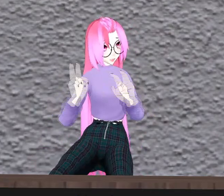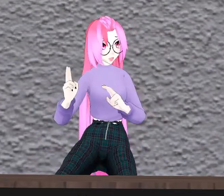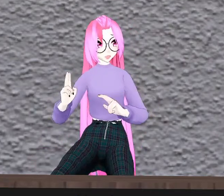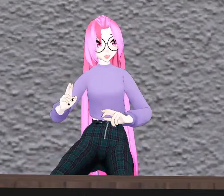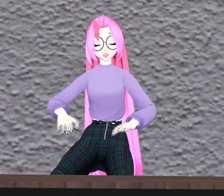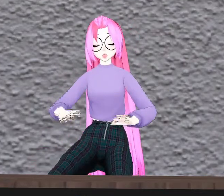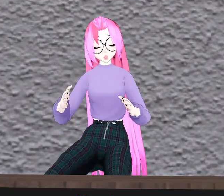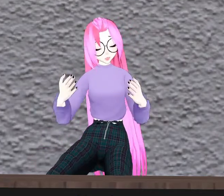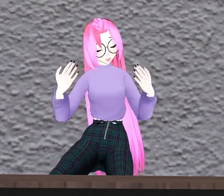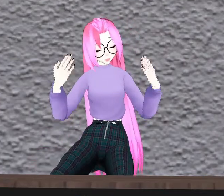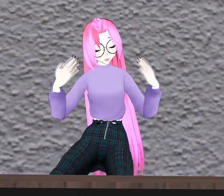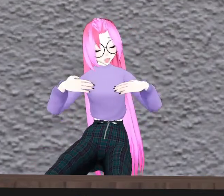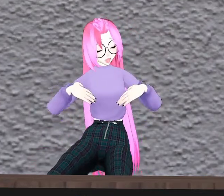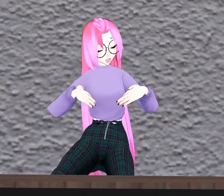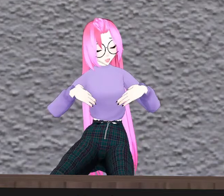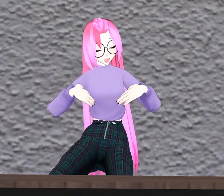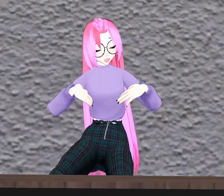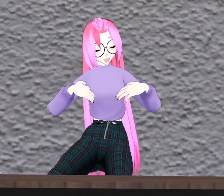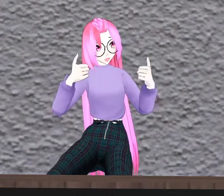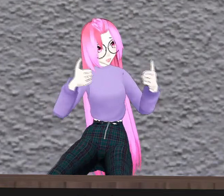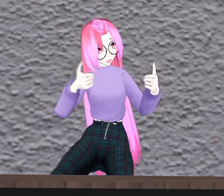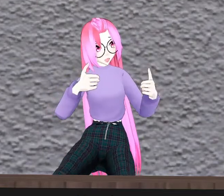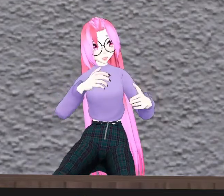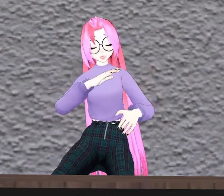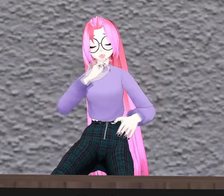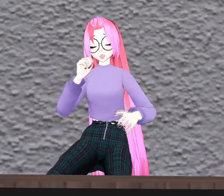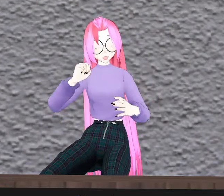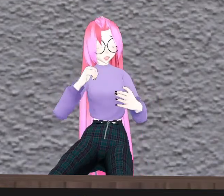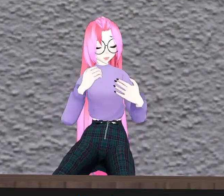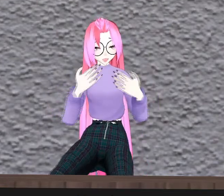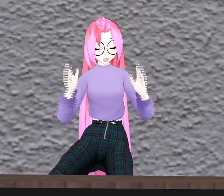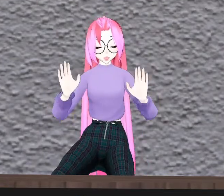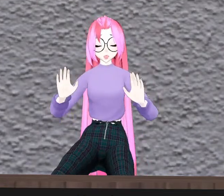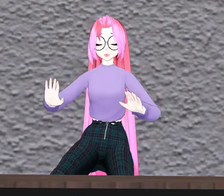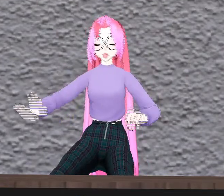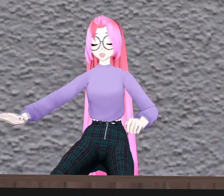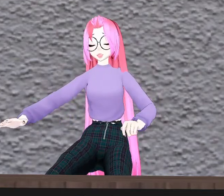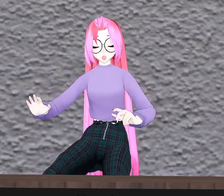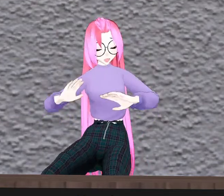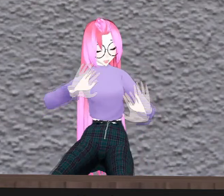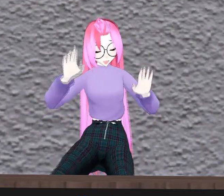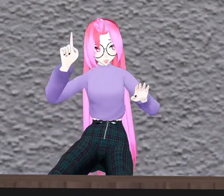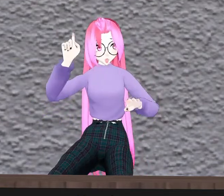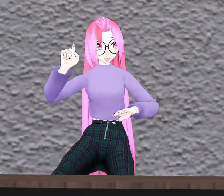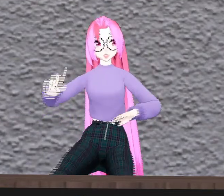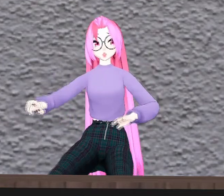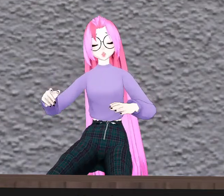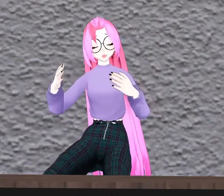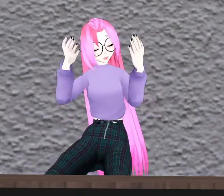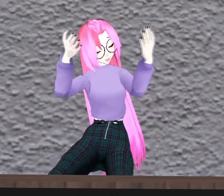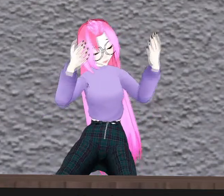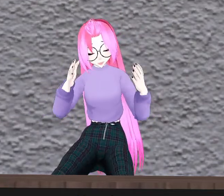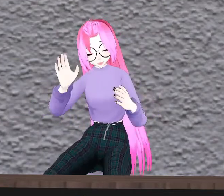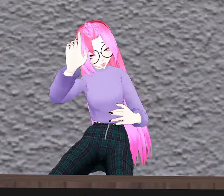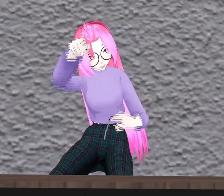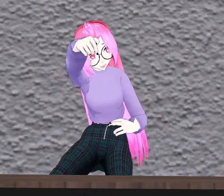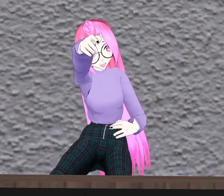everyone around you, including me and yourselves. And, you know, that's all. And don't be afraid to ask questions. Speaking of which, I think Shaw